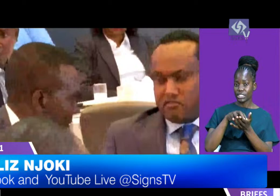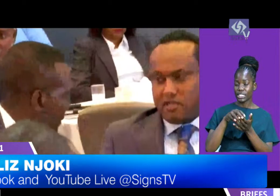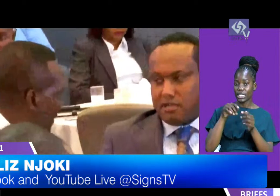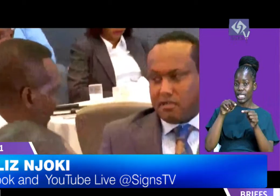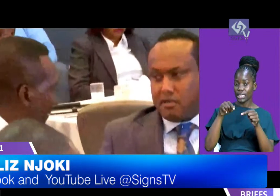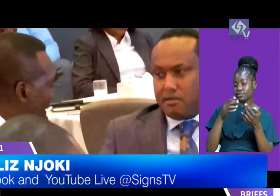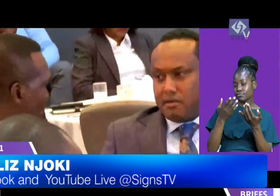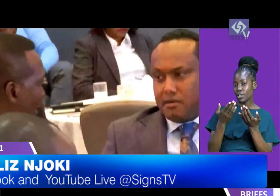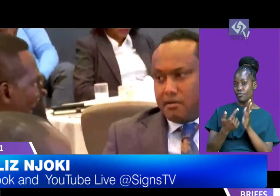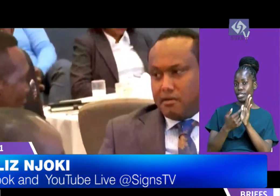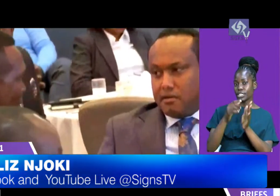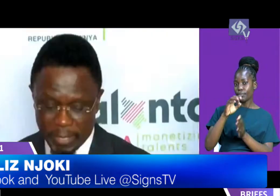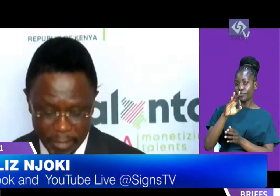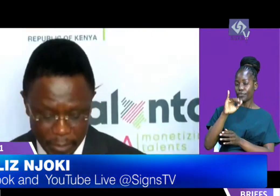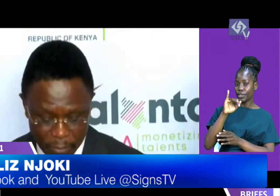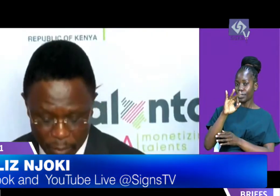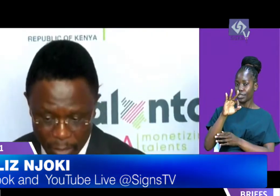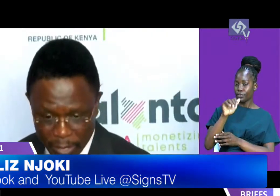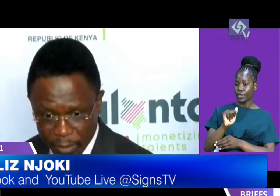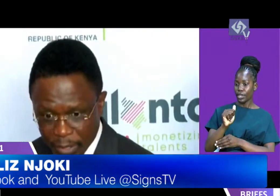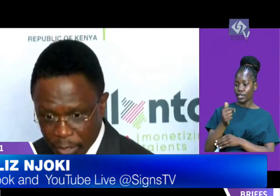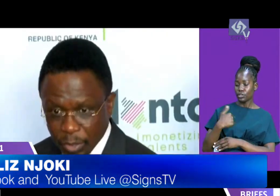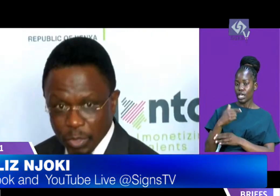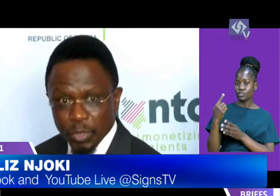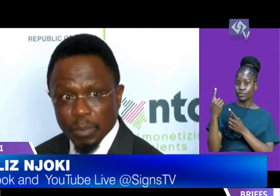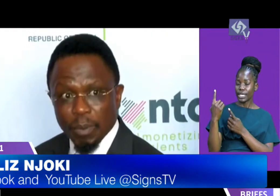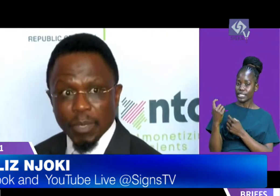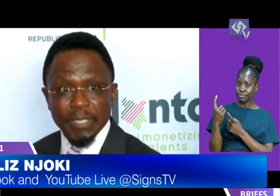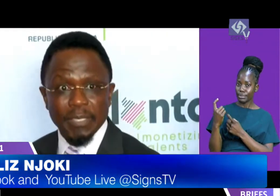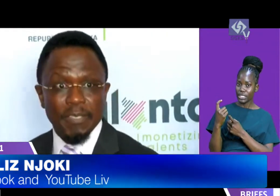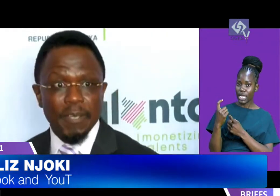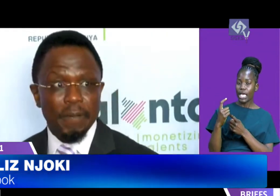statutes. And so we expect the Football Kenya Federation to go to the polls this year.